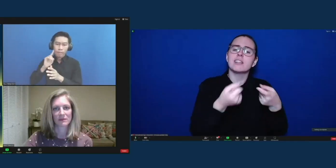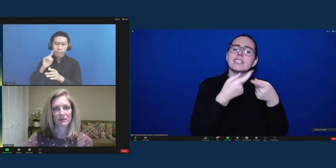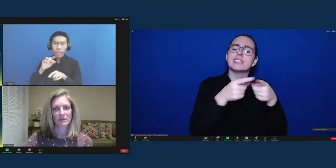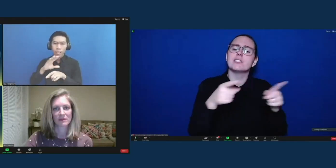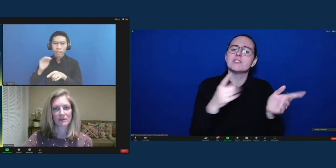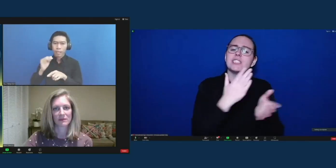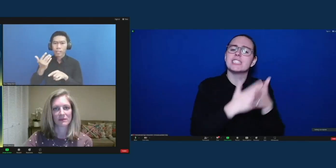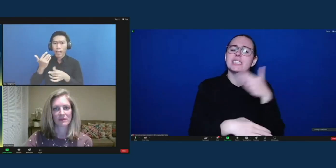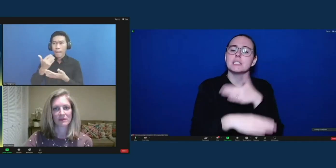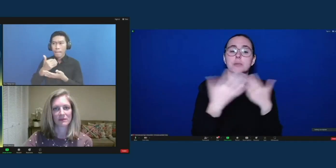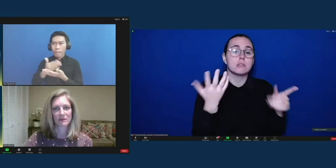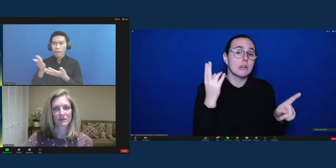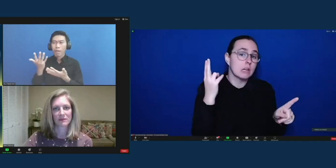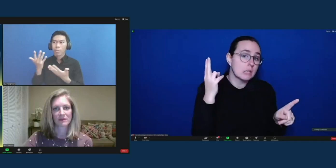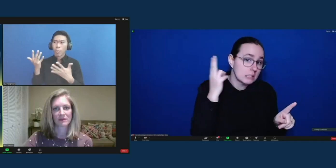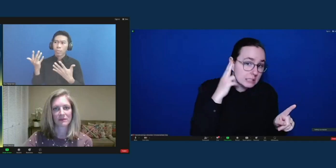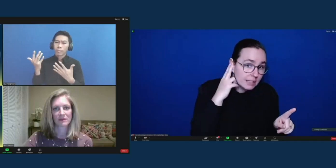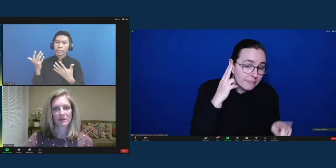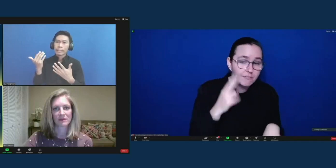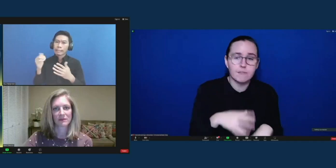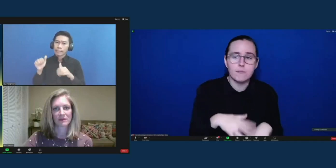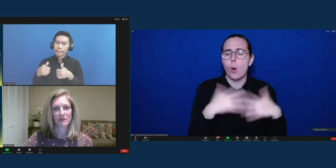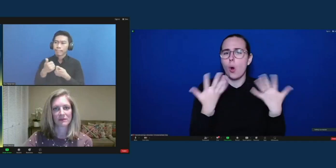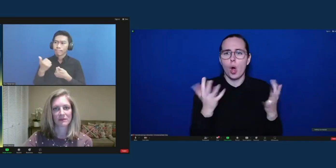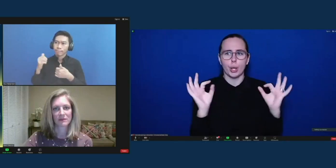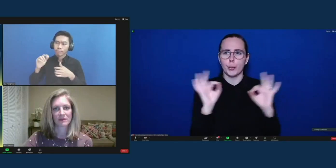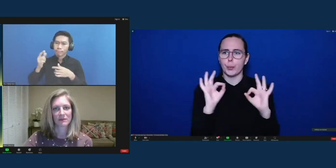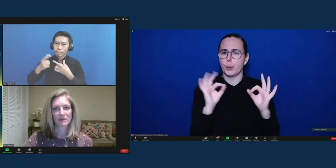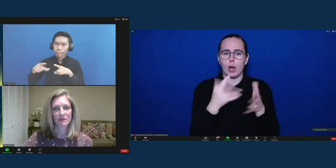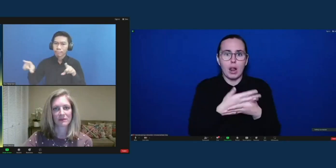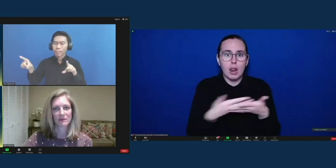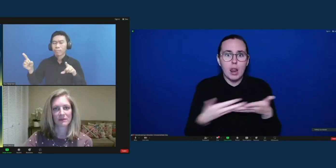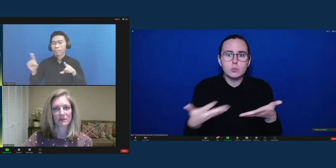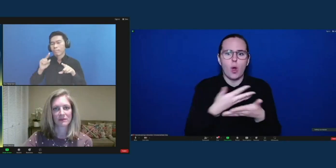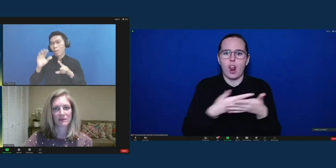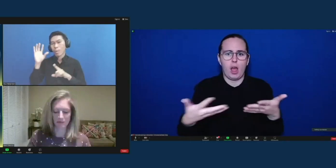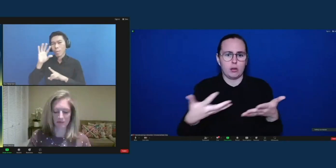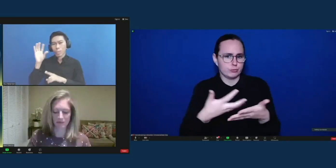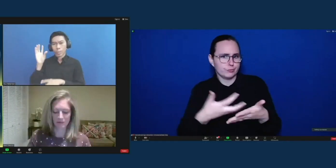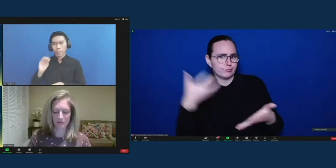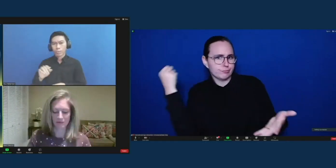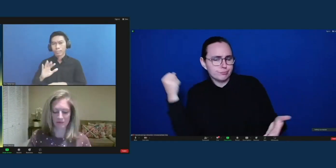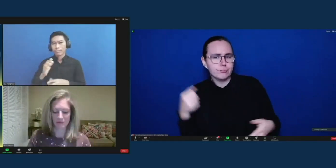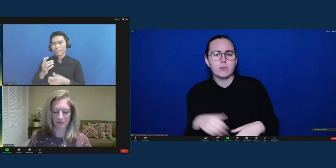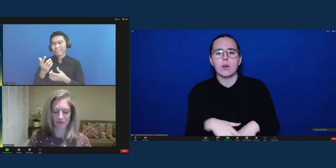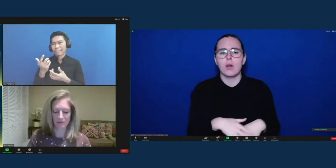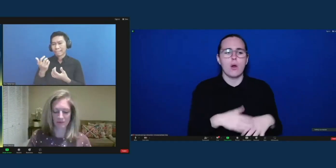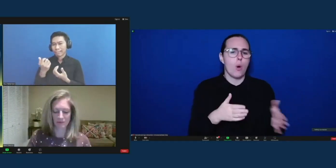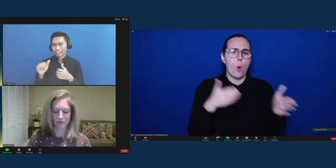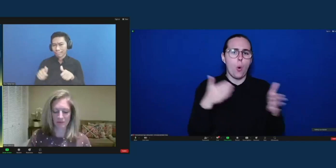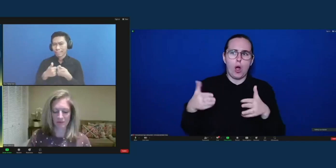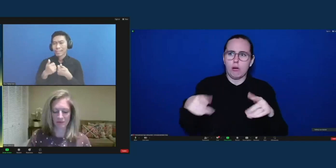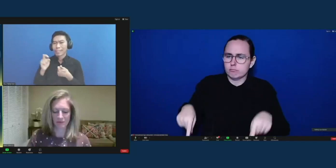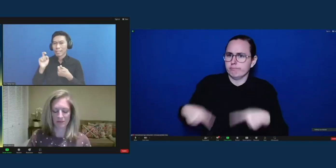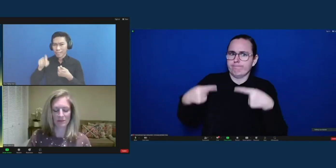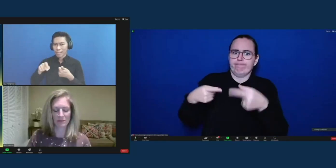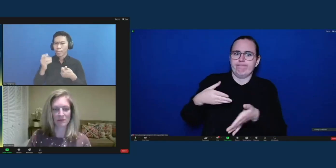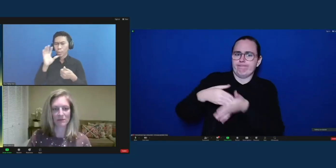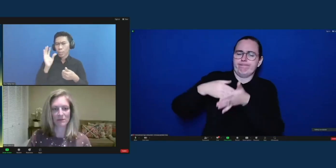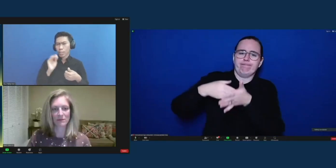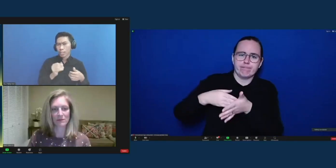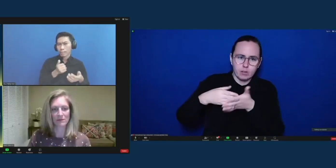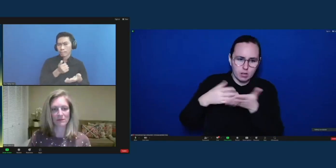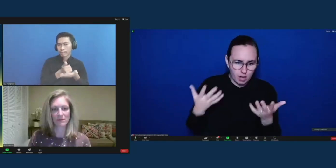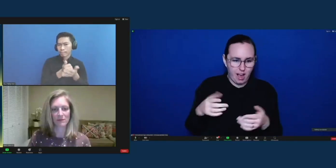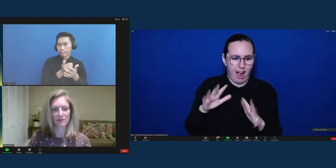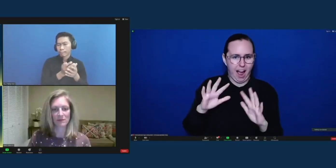a language face unique challenges, thus needing a unique intervention as well. But recognizing the importance of